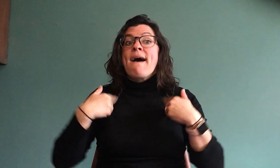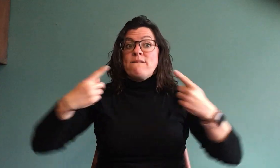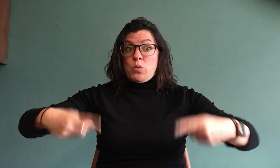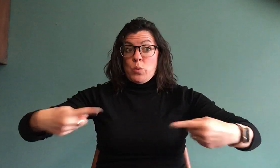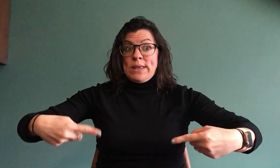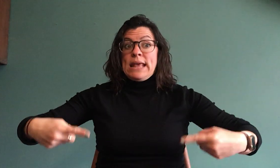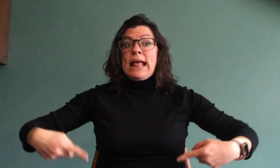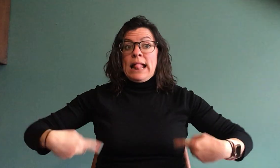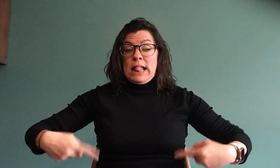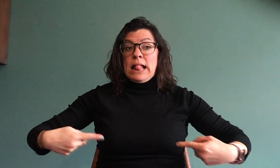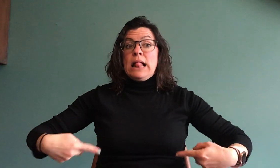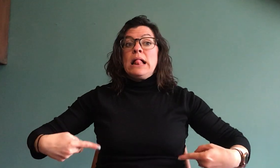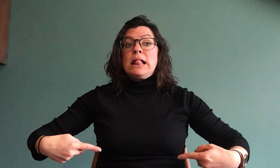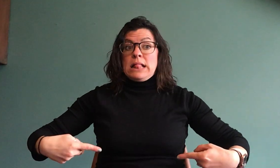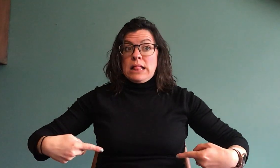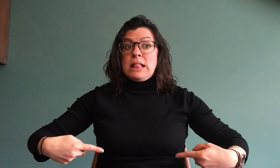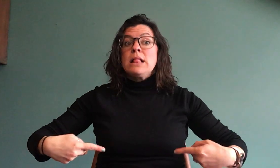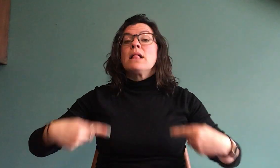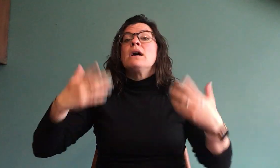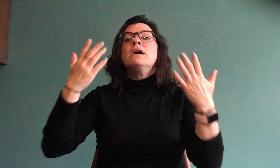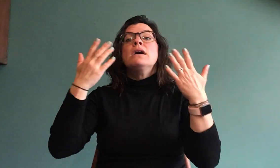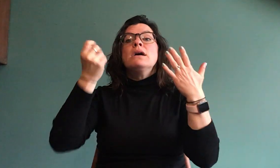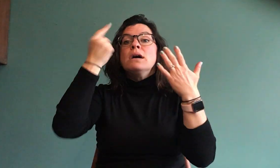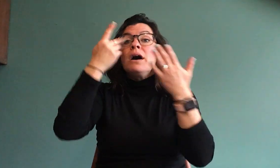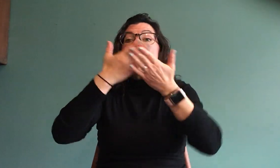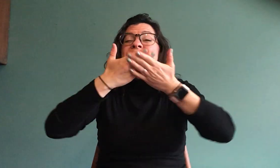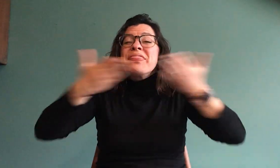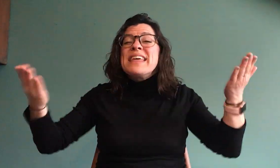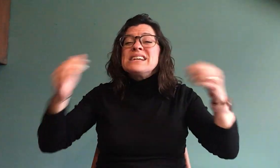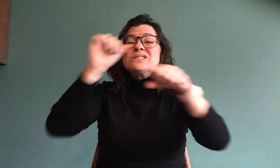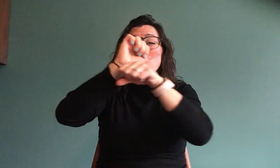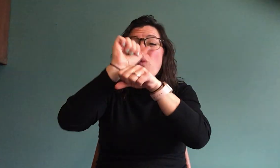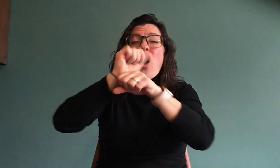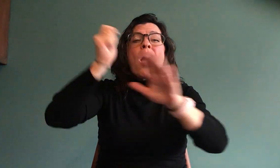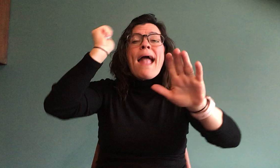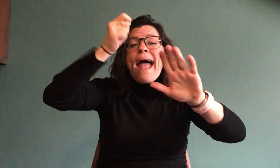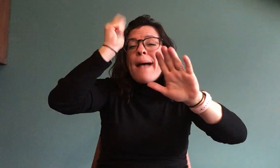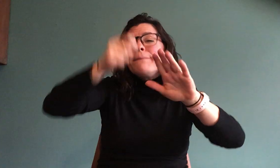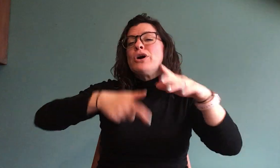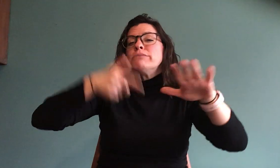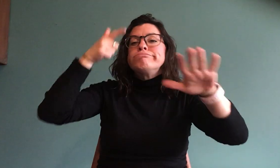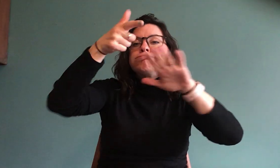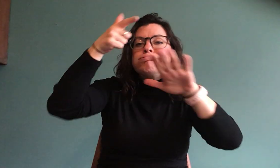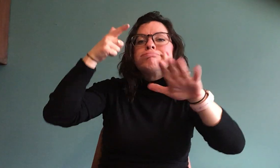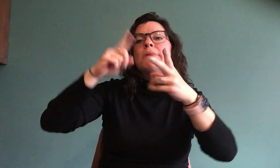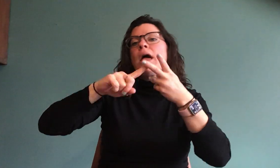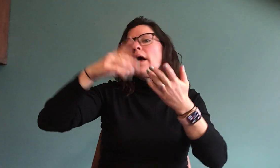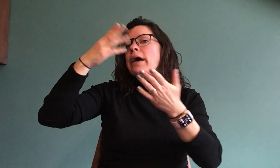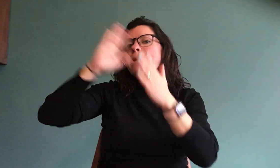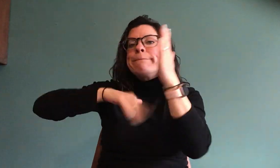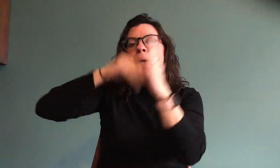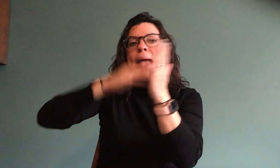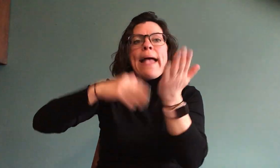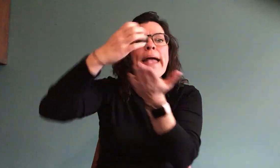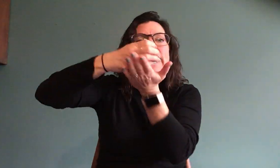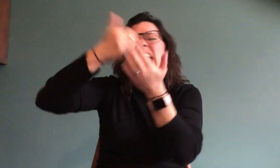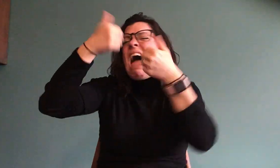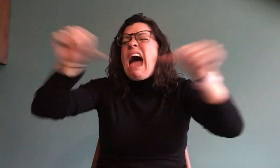down here, manufactured scaffolds, okay, they're made of steel, stainless steel or aluminum. They're stronger